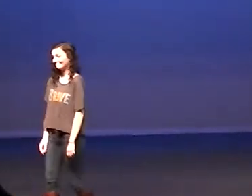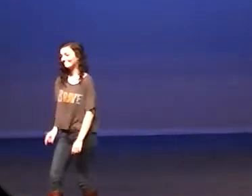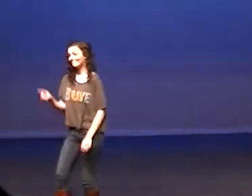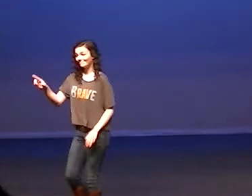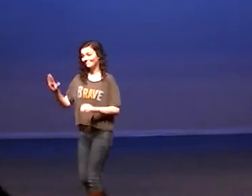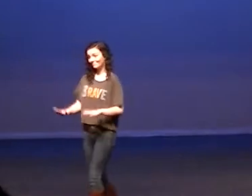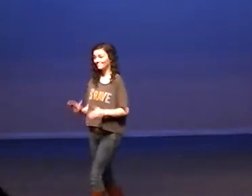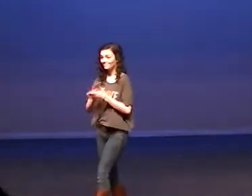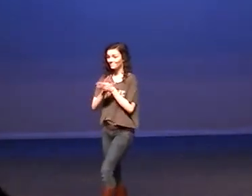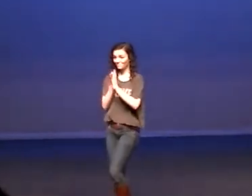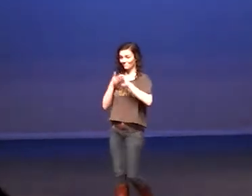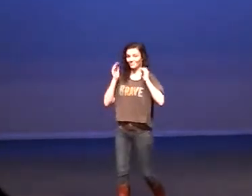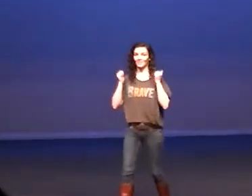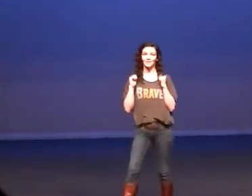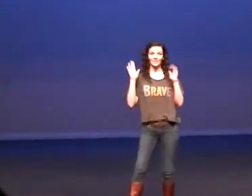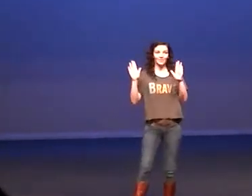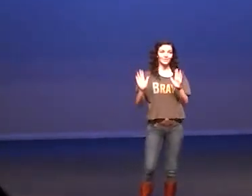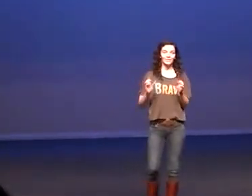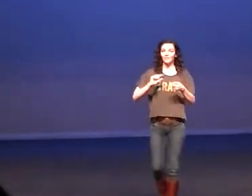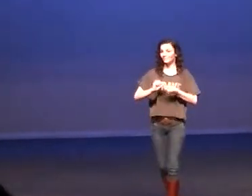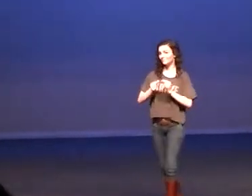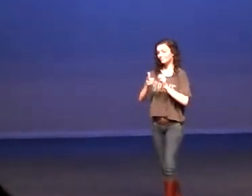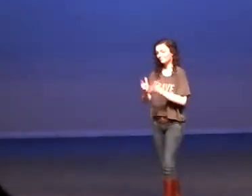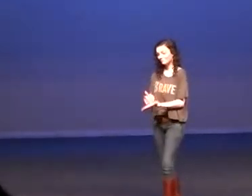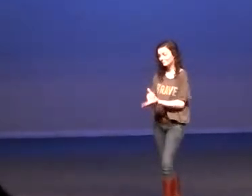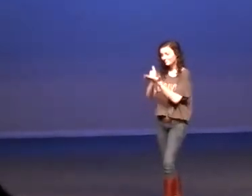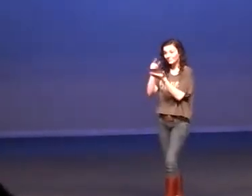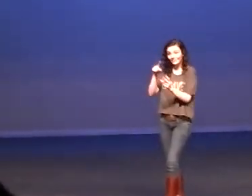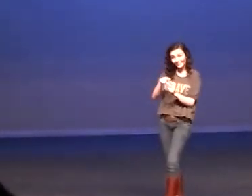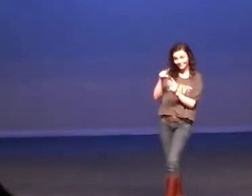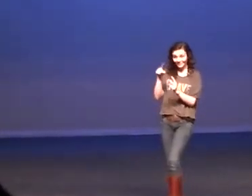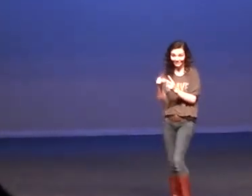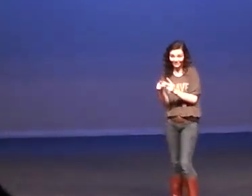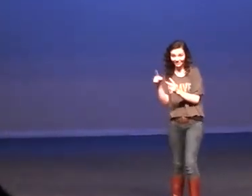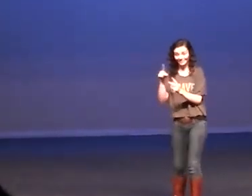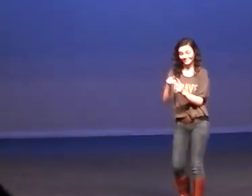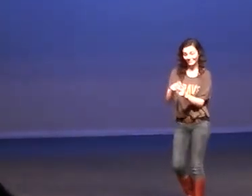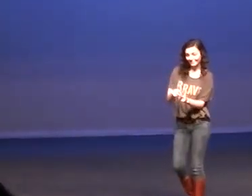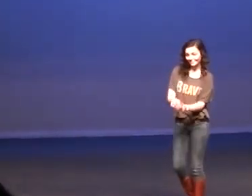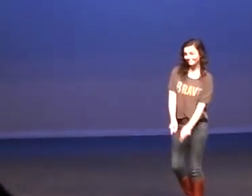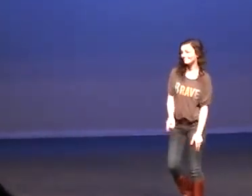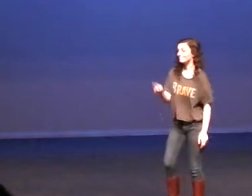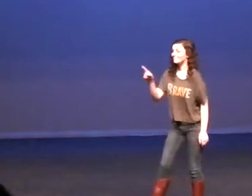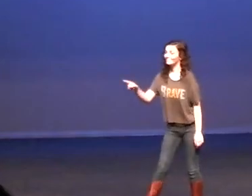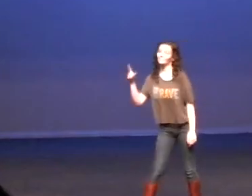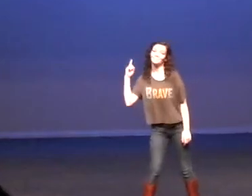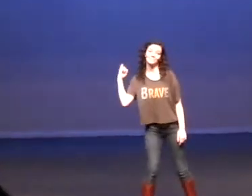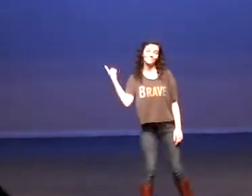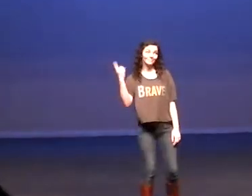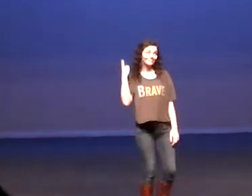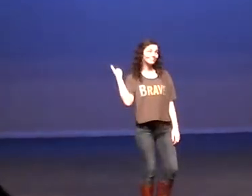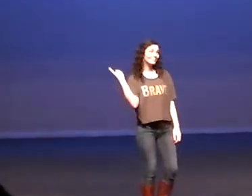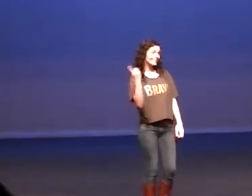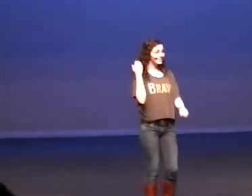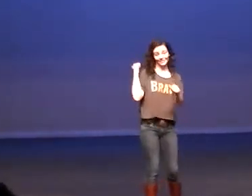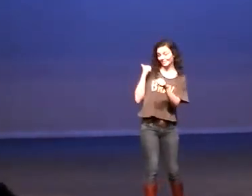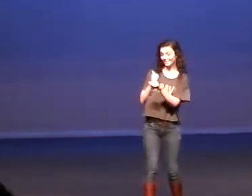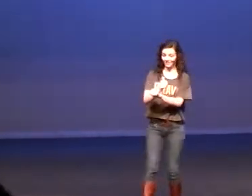You can be amazing, turn a phrase into a weapon or a droop You can be the outcast, be the